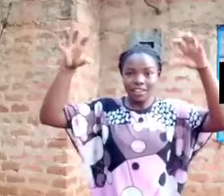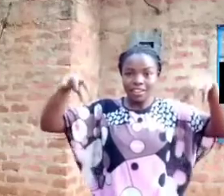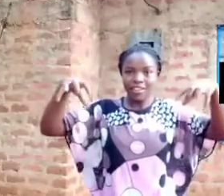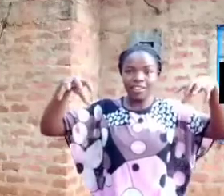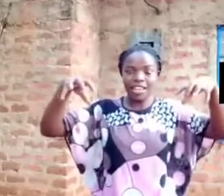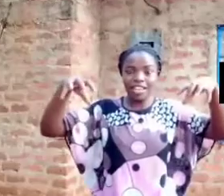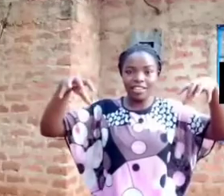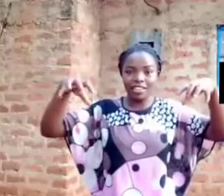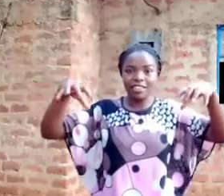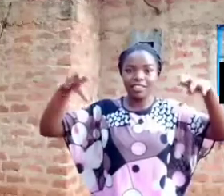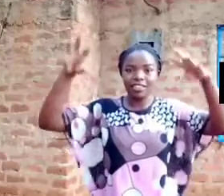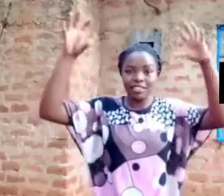rain,